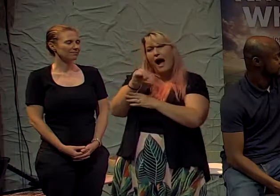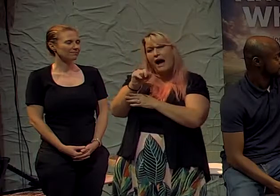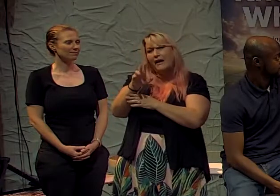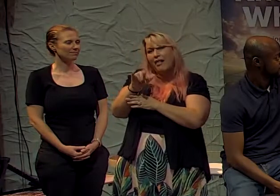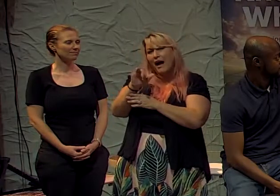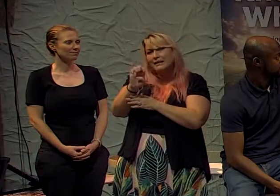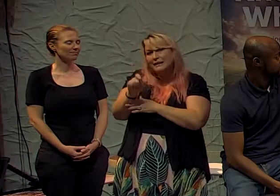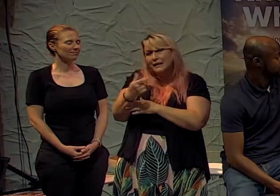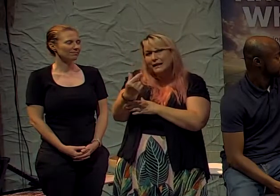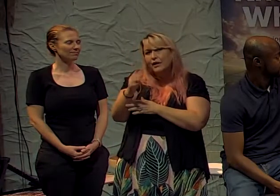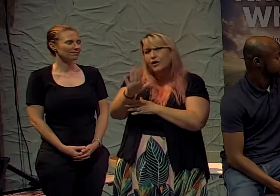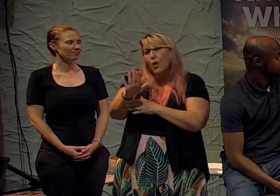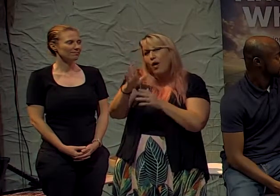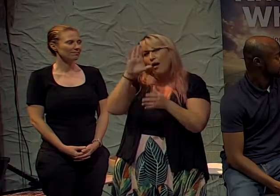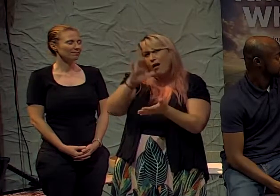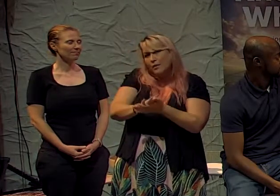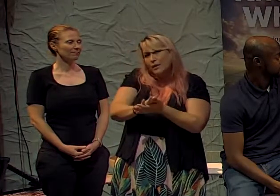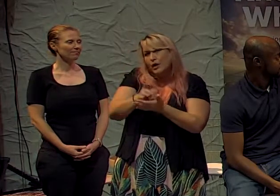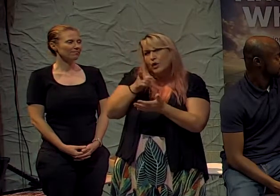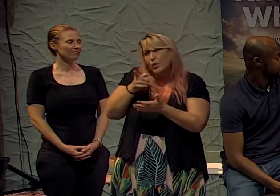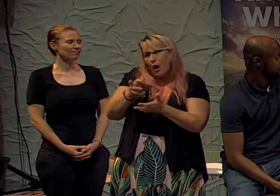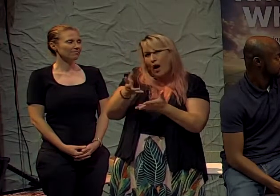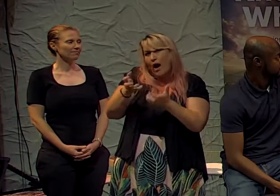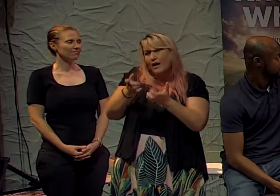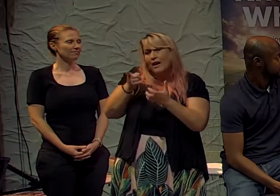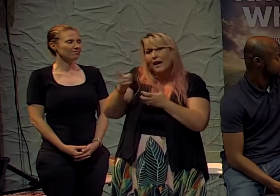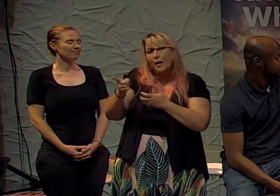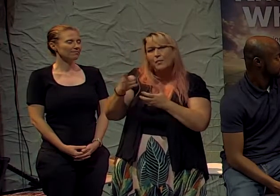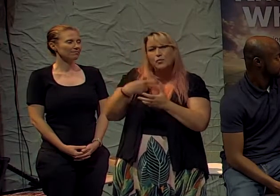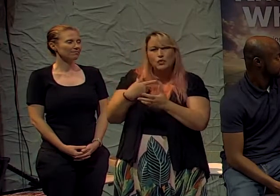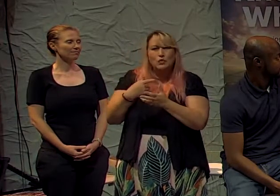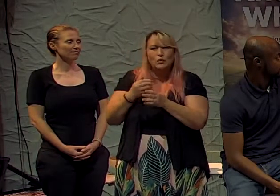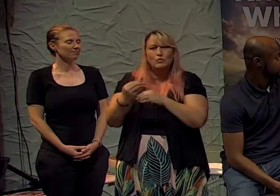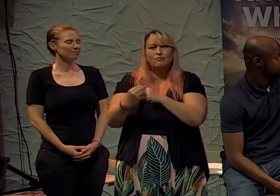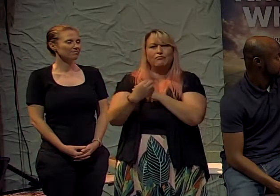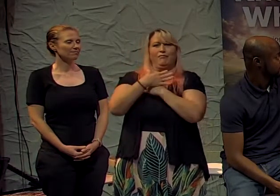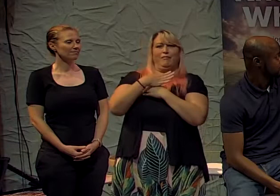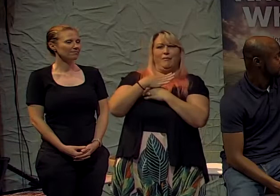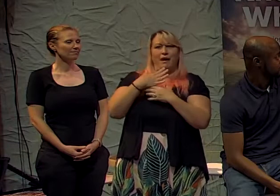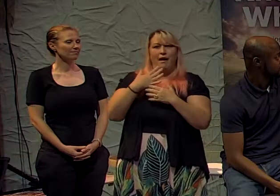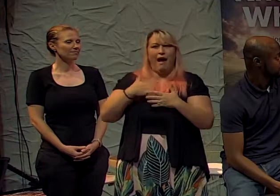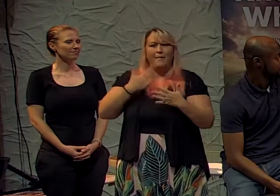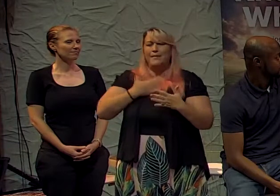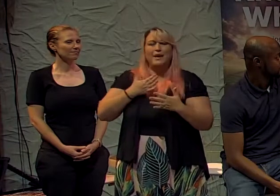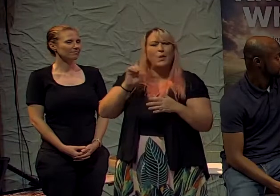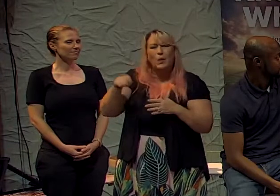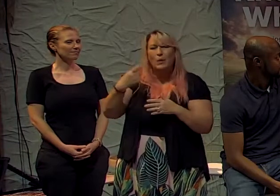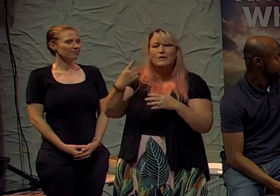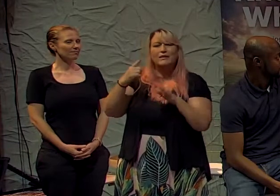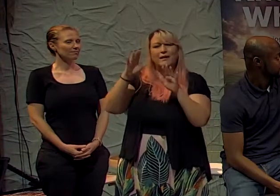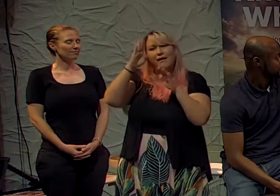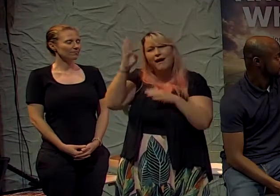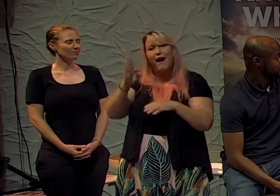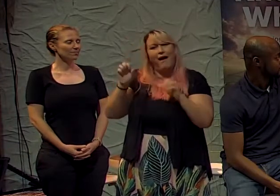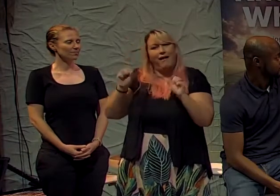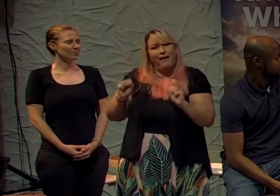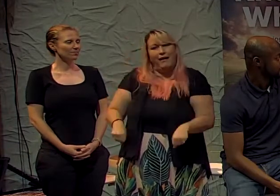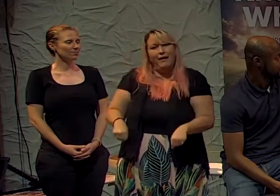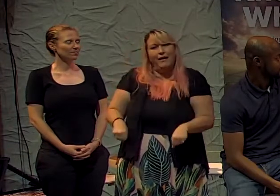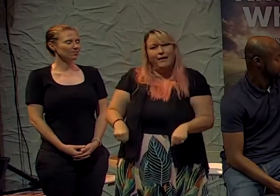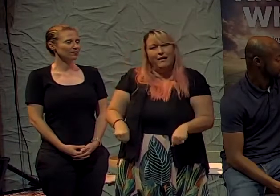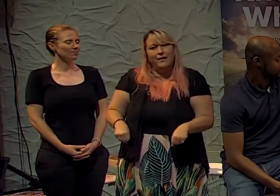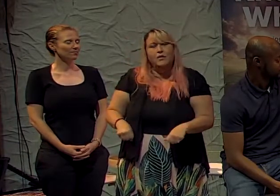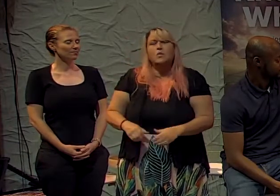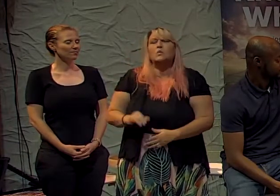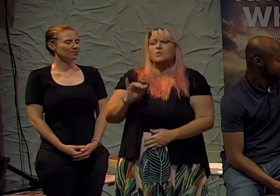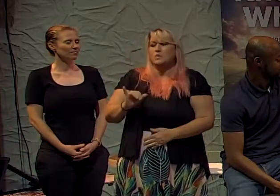husband. You want him to make you happy, and he can't. Only God can do that. And it reminded